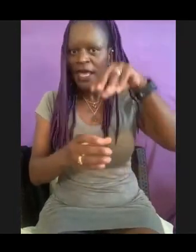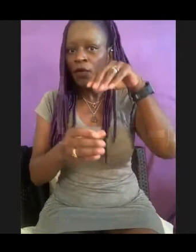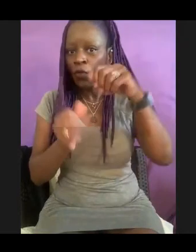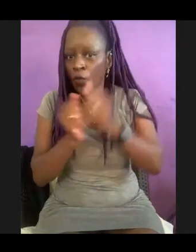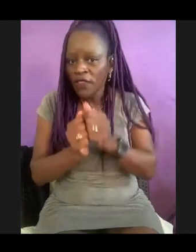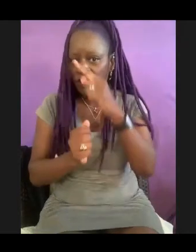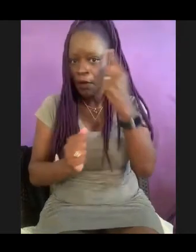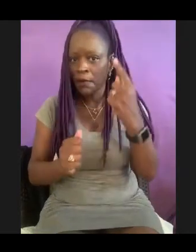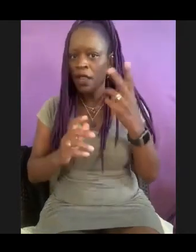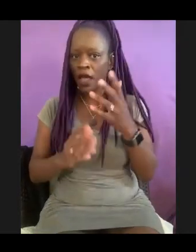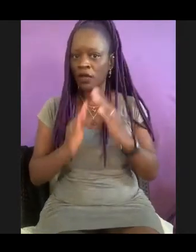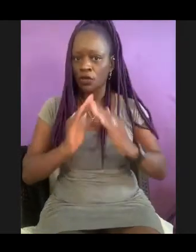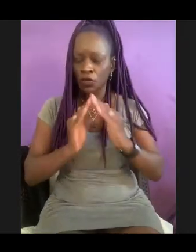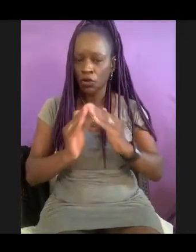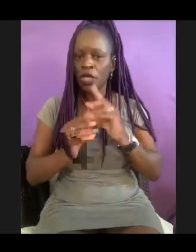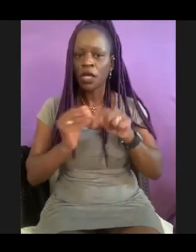and disability.